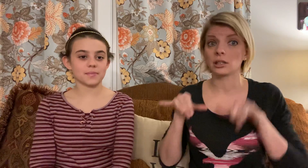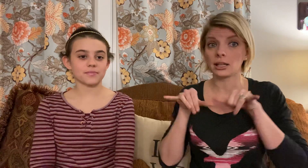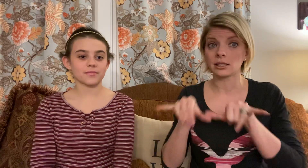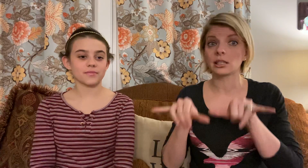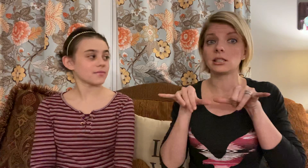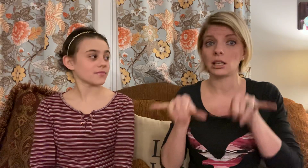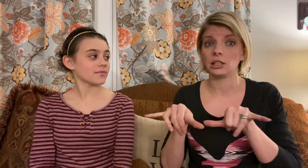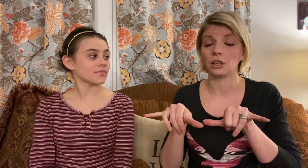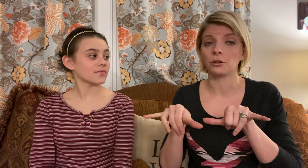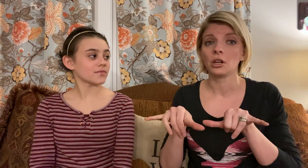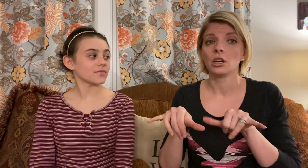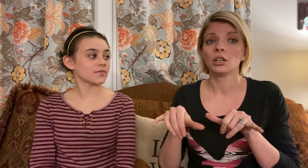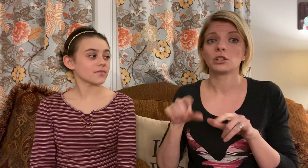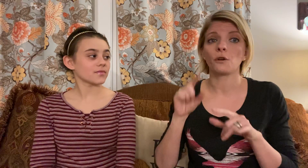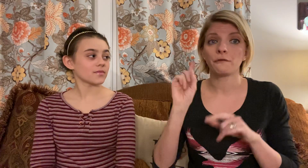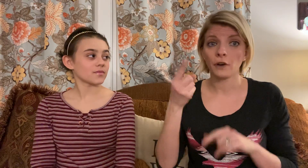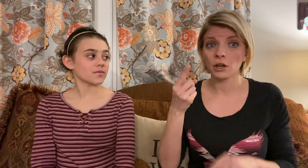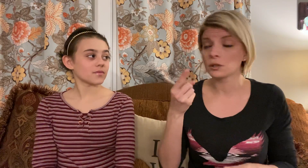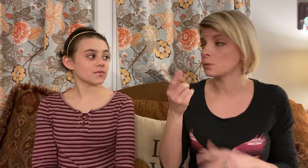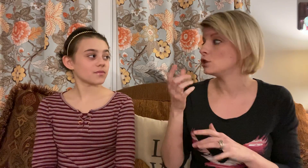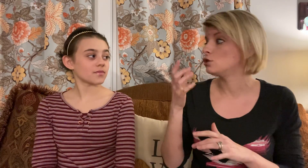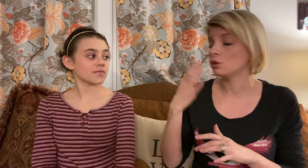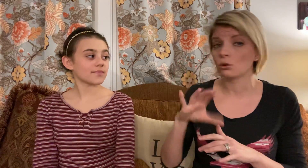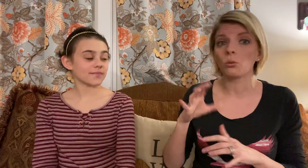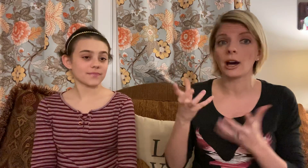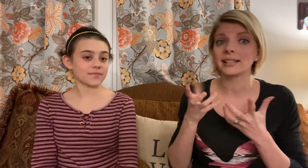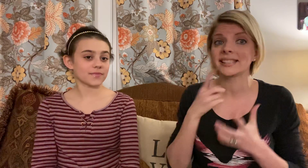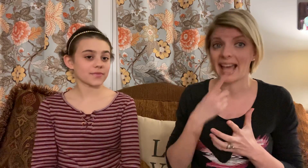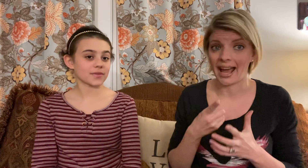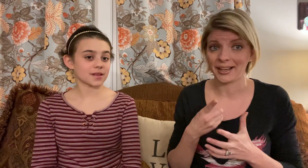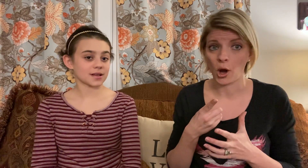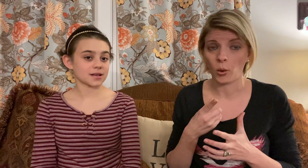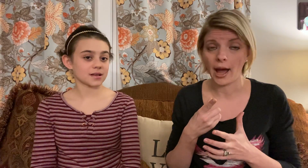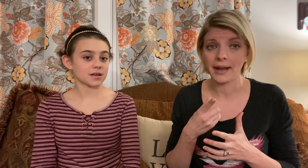let's continue. So first we do want to say, okay,